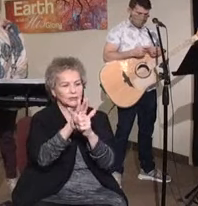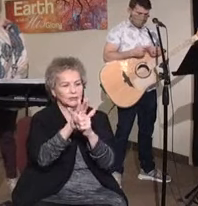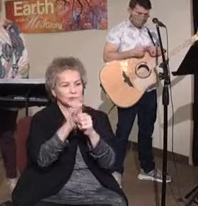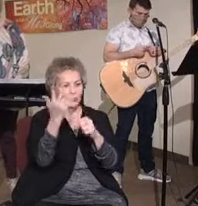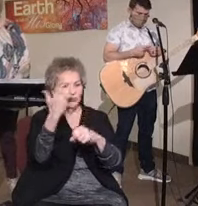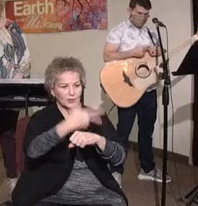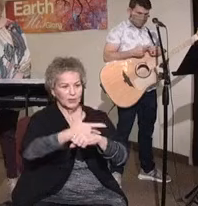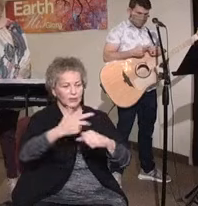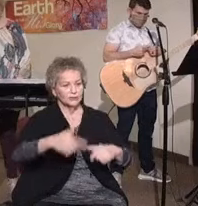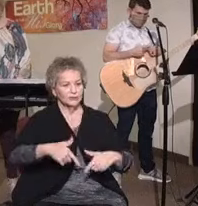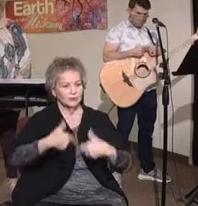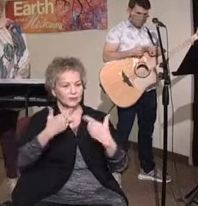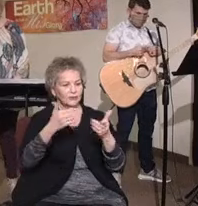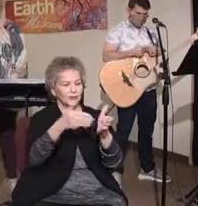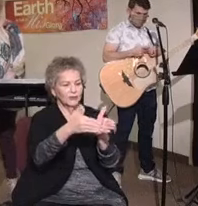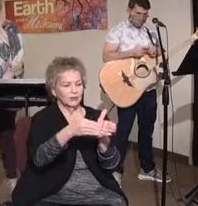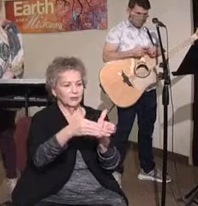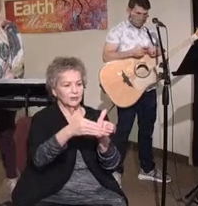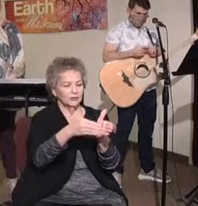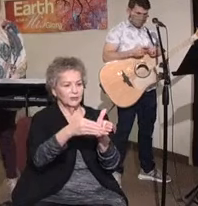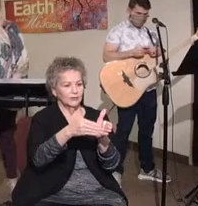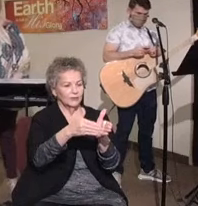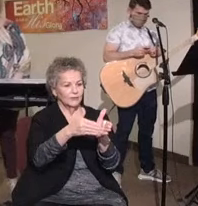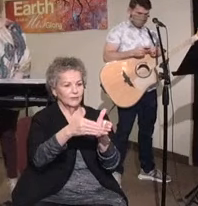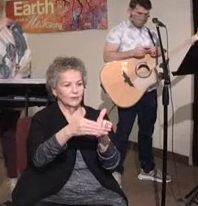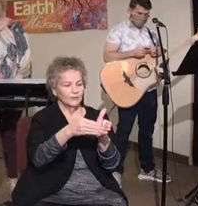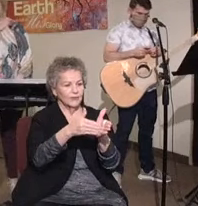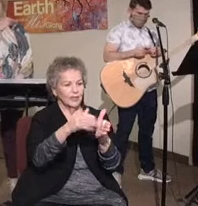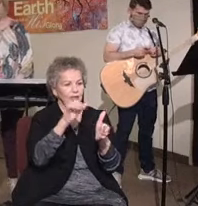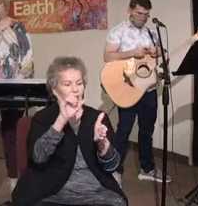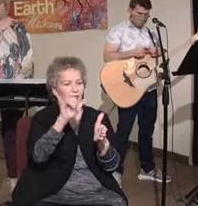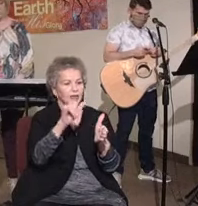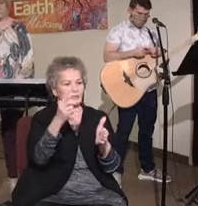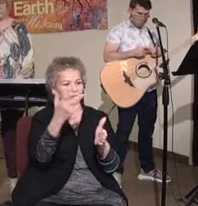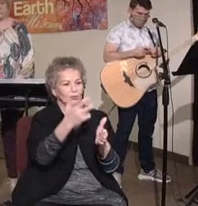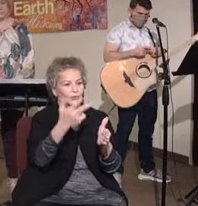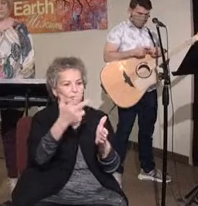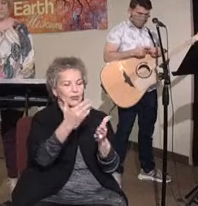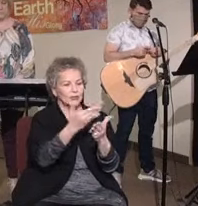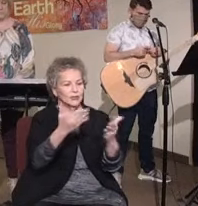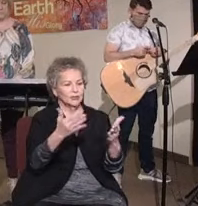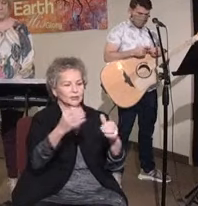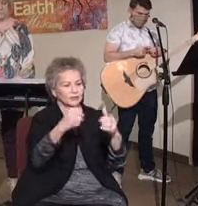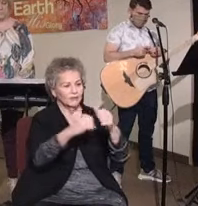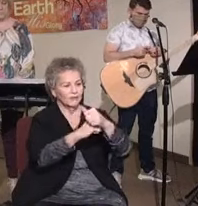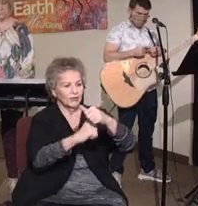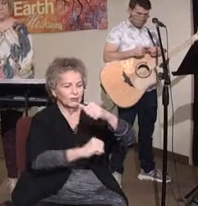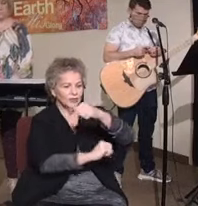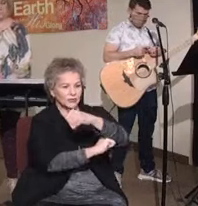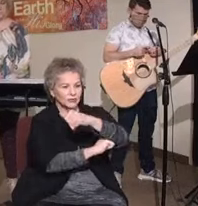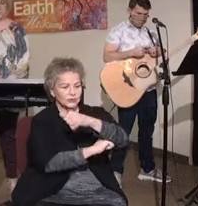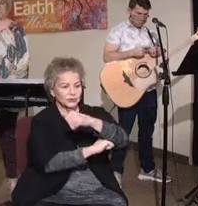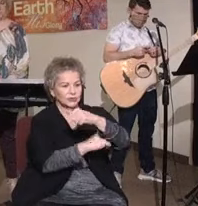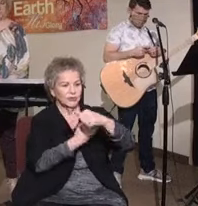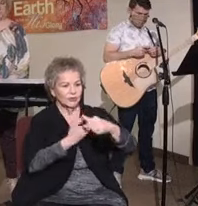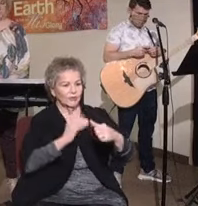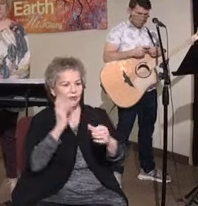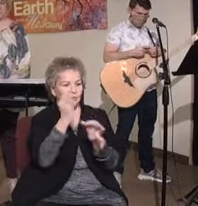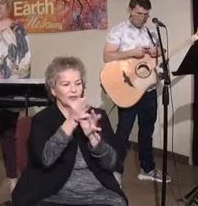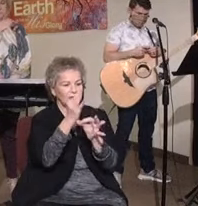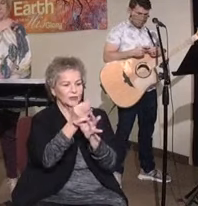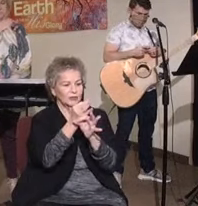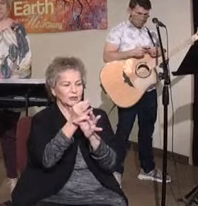3 days. That's the trinity of our faith, I believe. That's the foundation of our